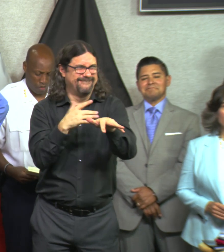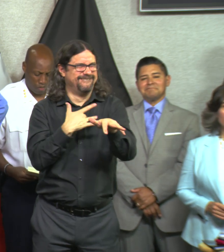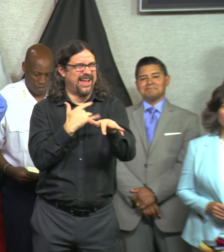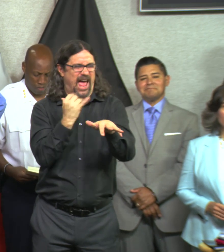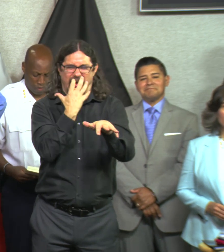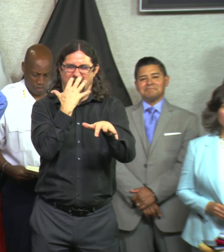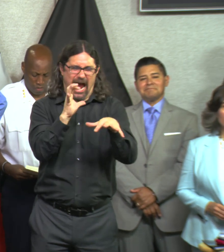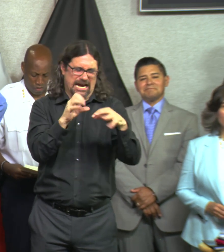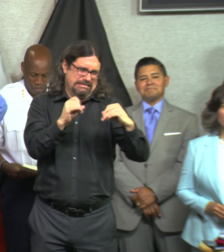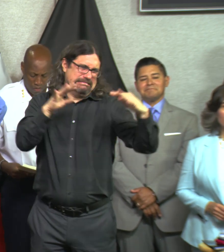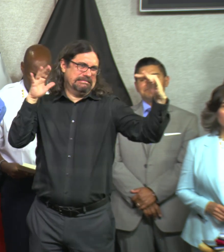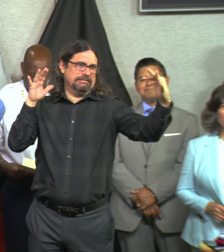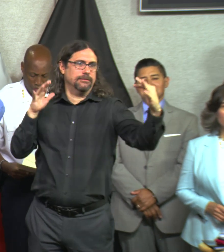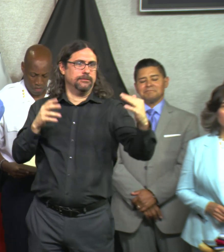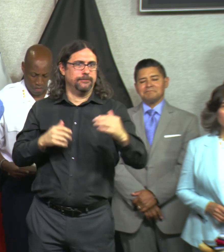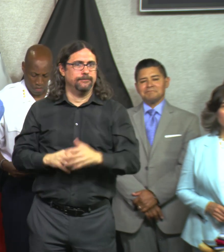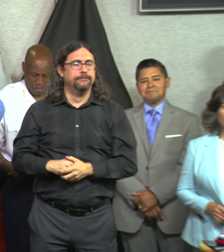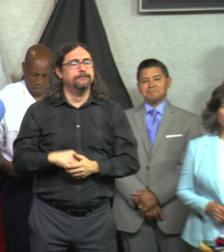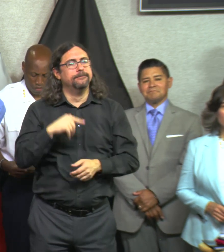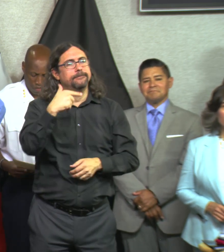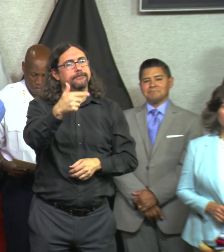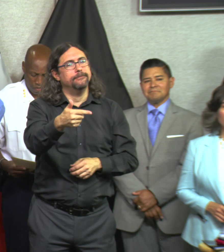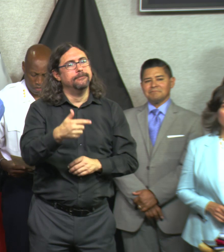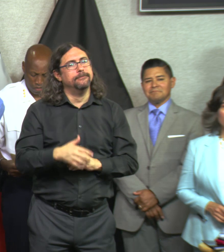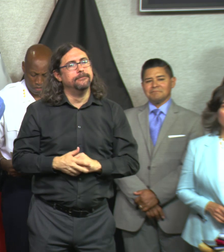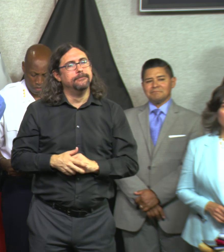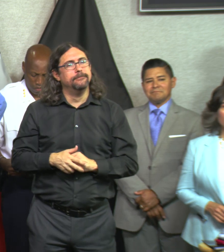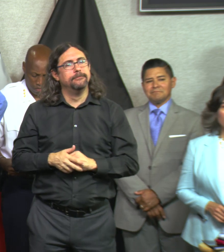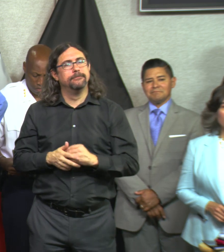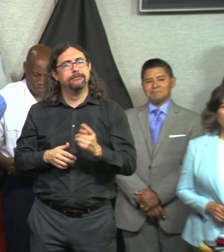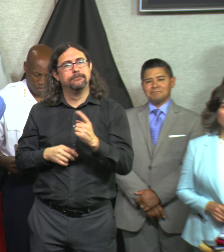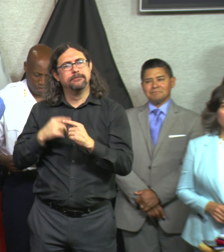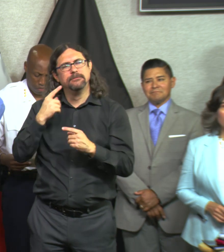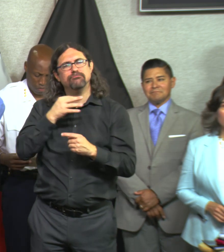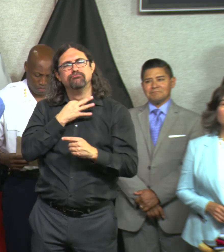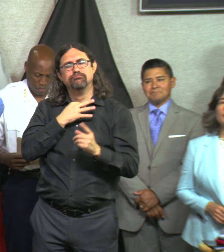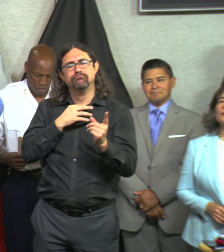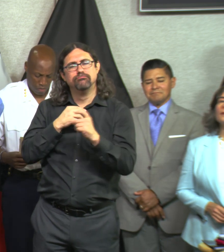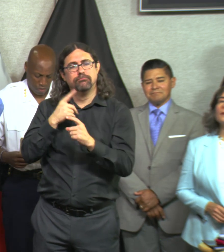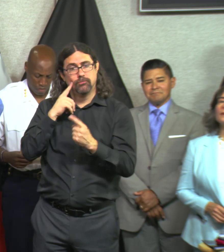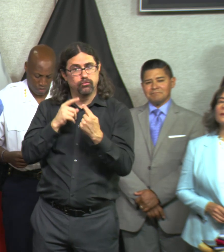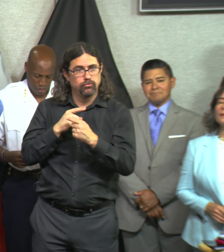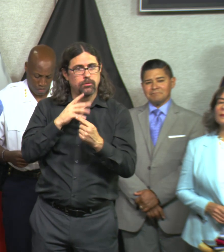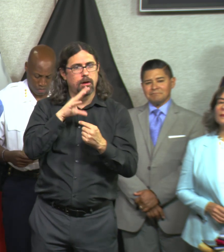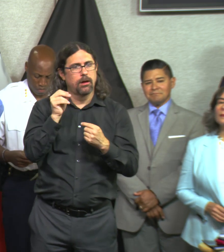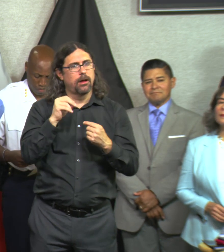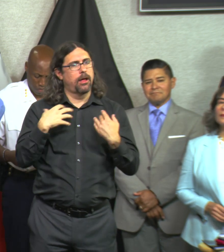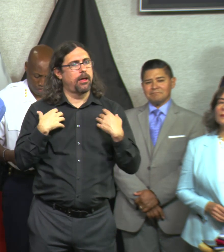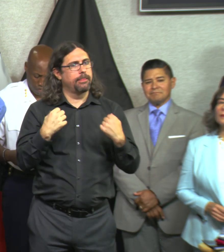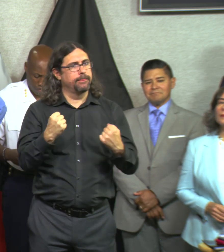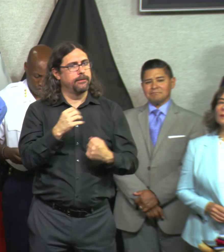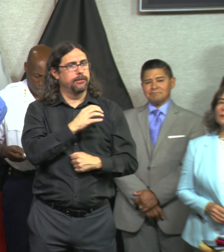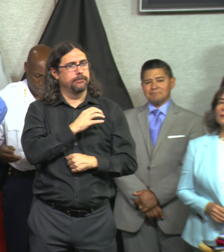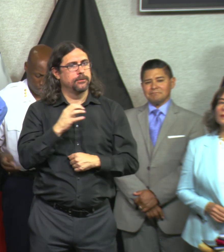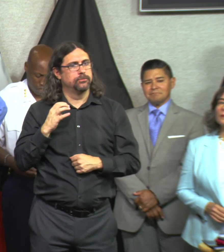For you and I think for the health commissioner, just to convey how severe this emergency is, can you talk